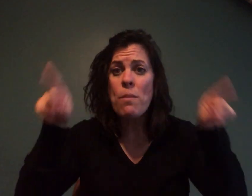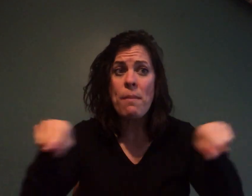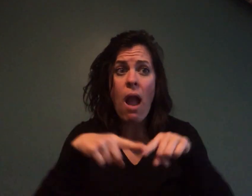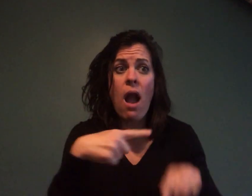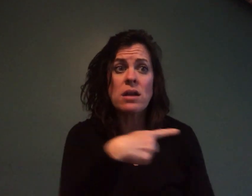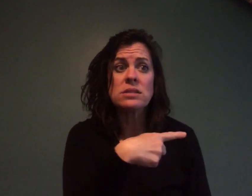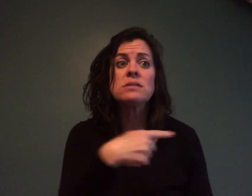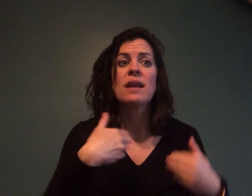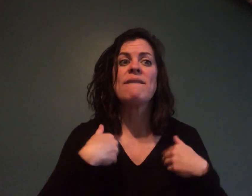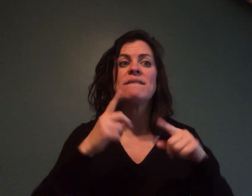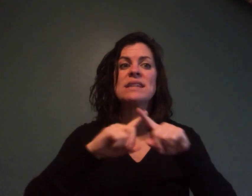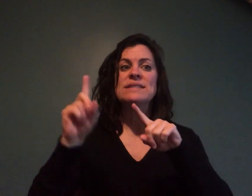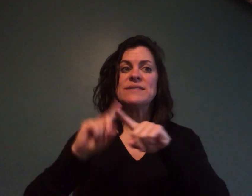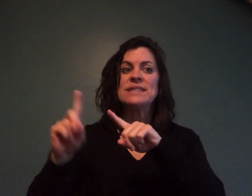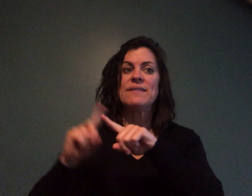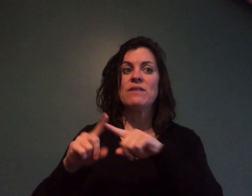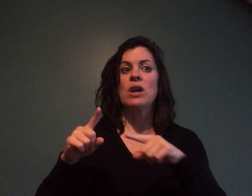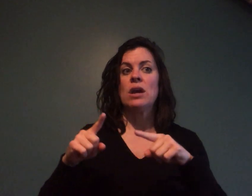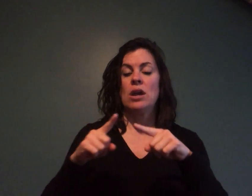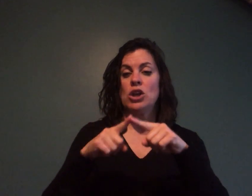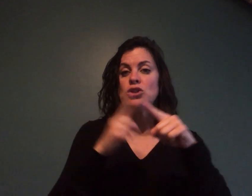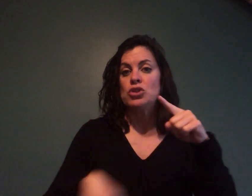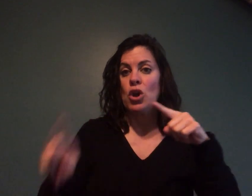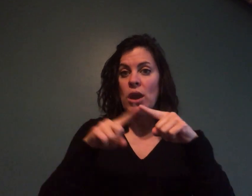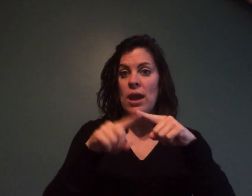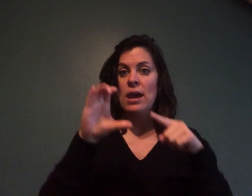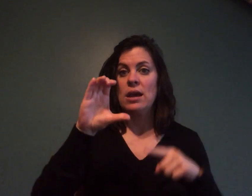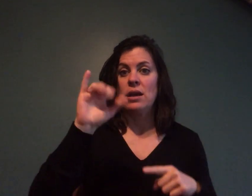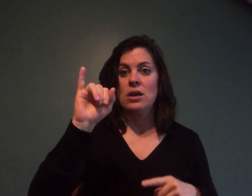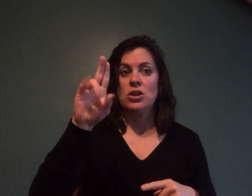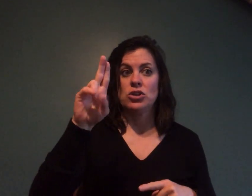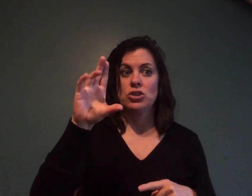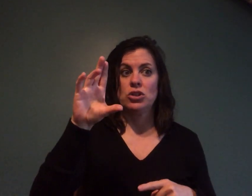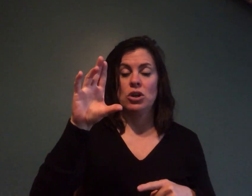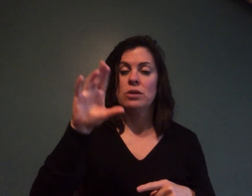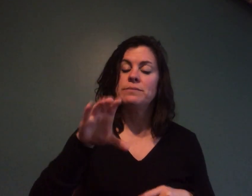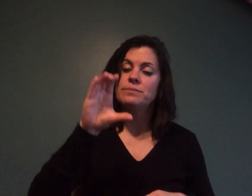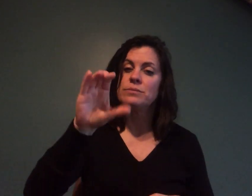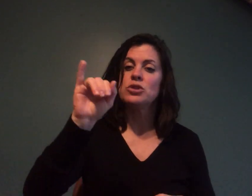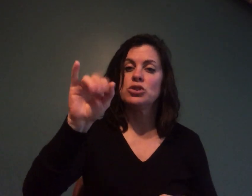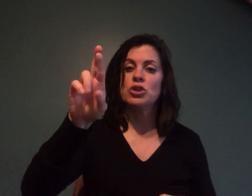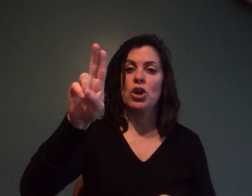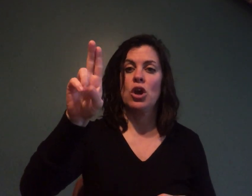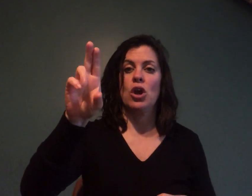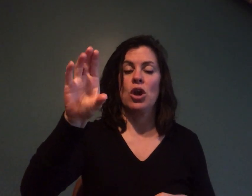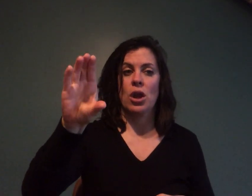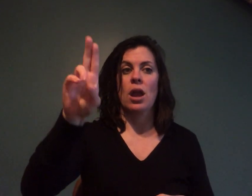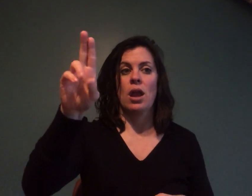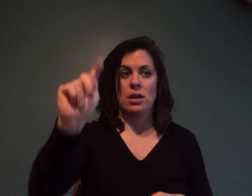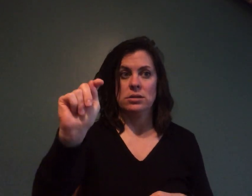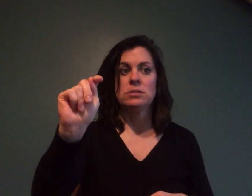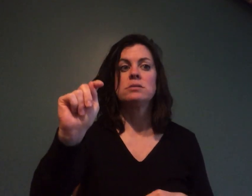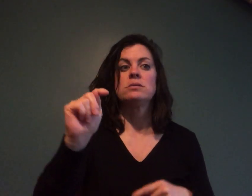0.001 amps of current from a watch battery. Okay, is that going to? You're not even going to probably feel that. All right,